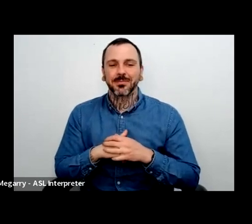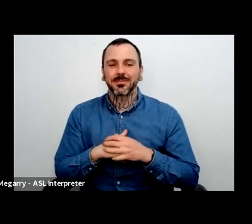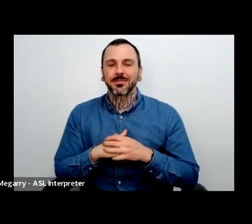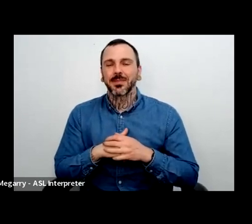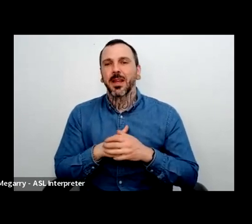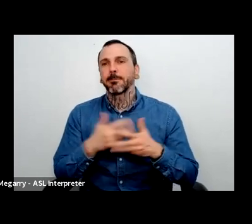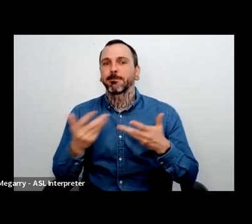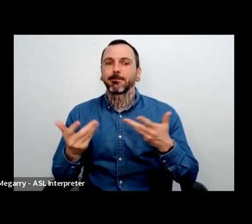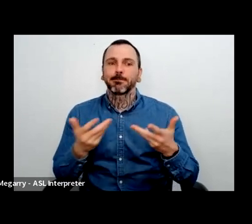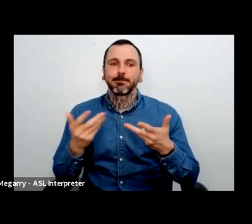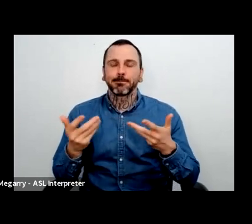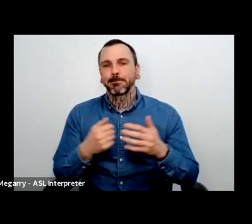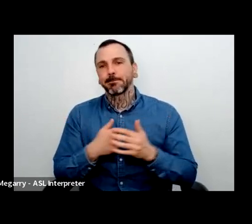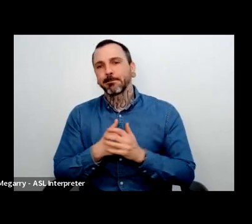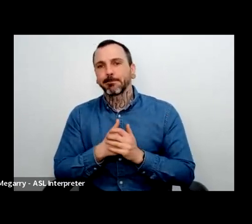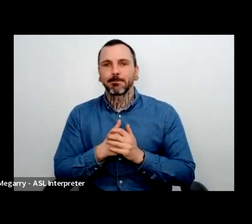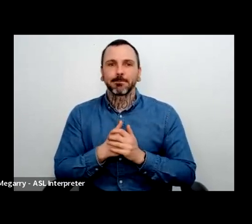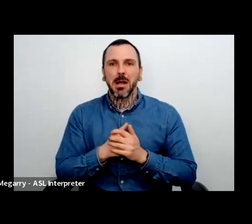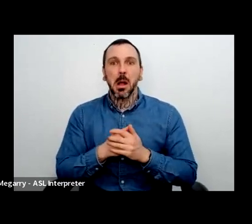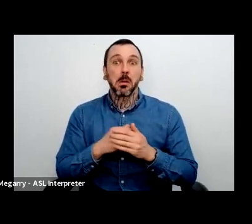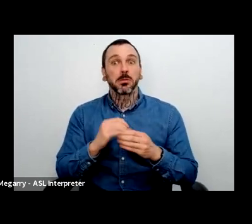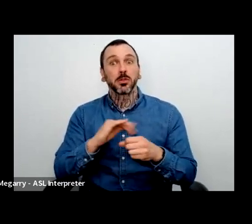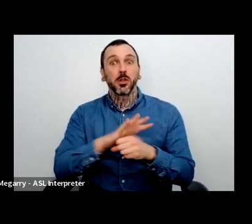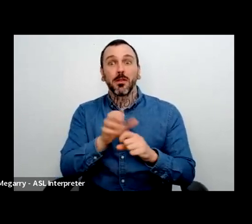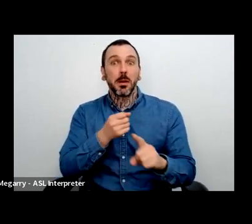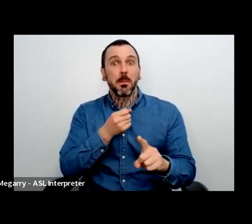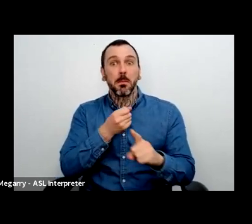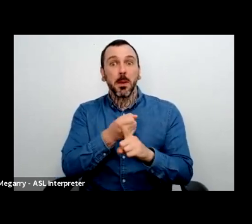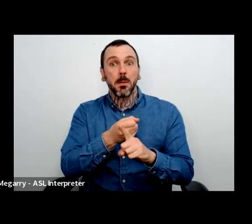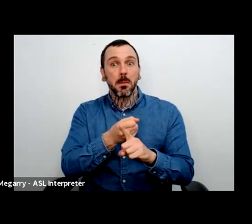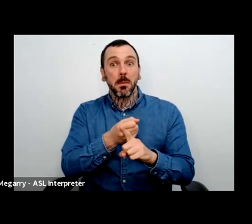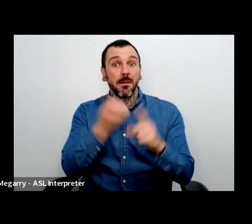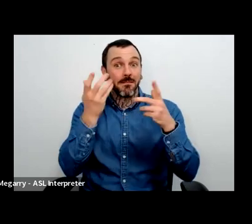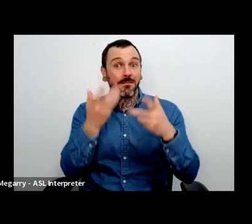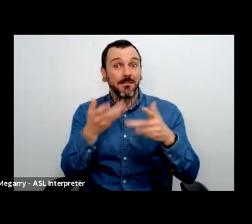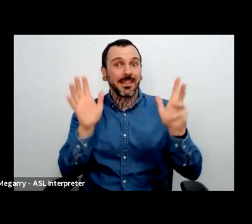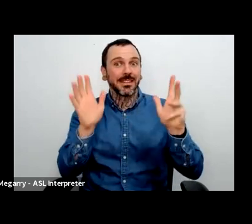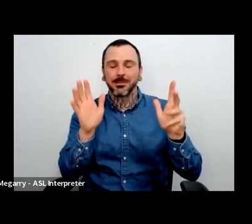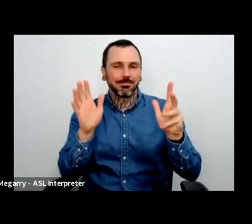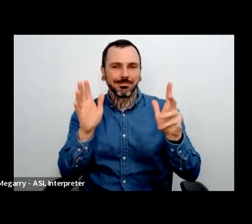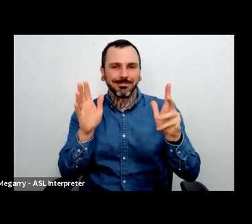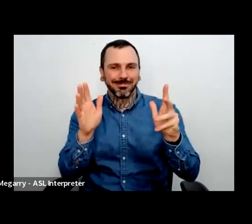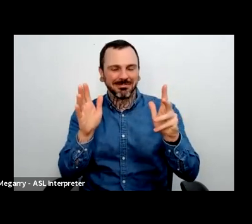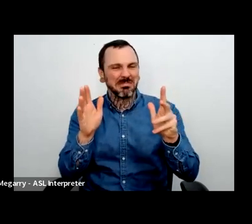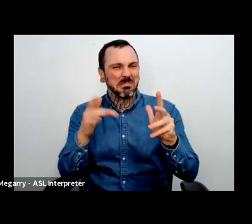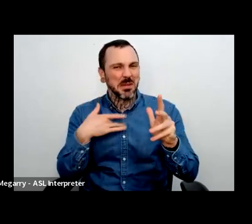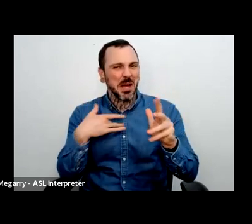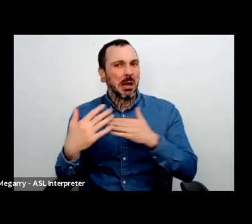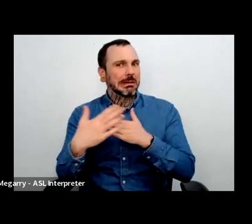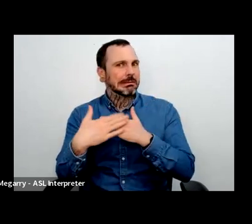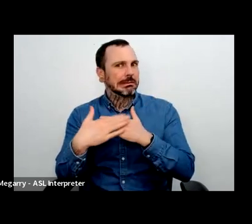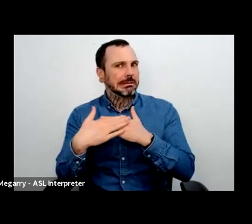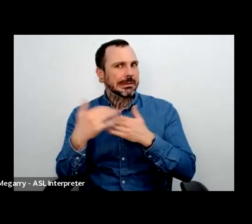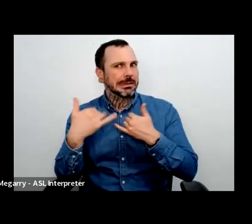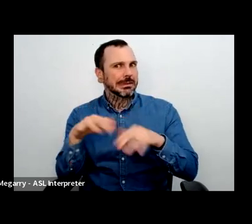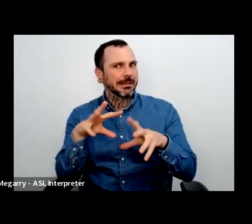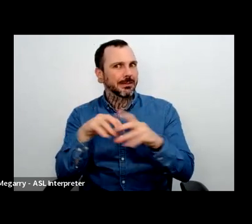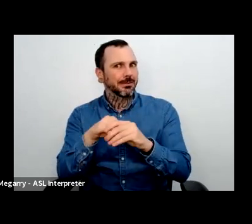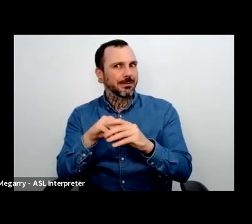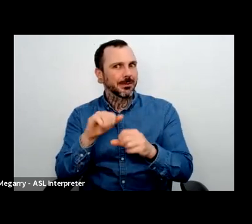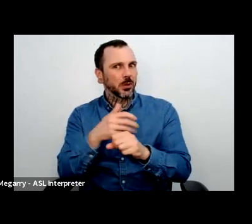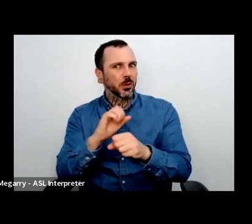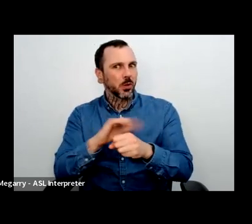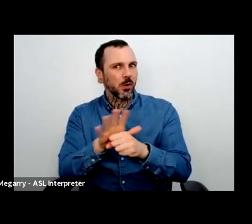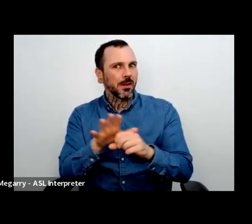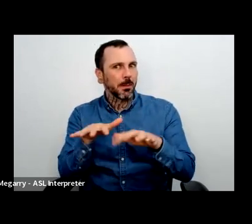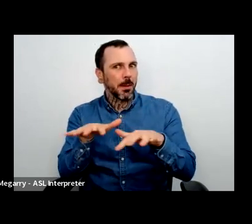to say post-pandemic, because of course everyone's always warning us that we're still in the pandemic, but as we move on, as we try to move